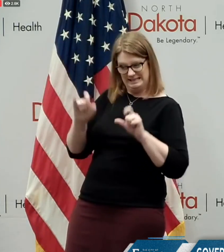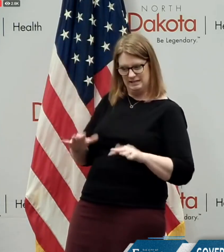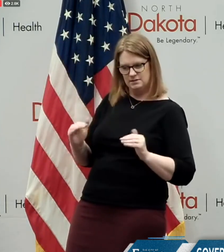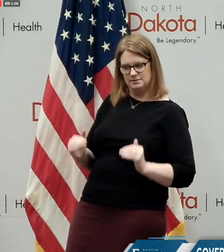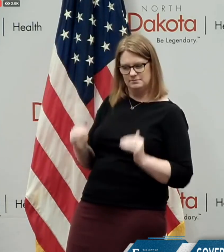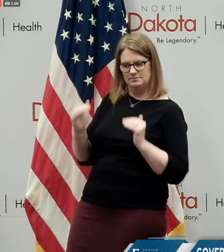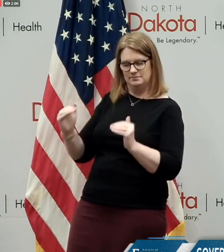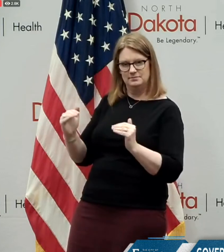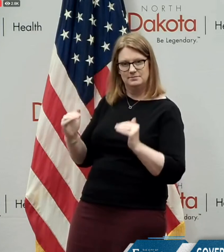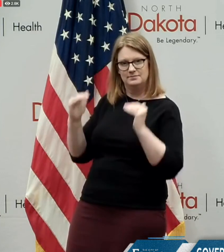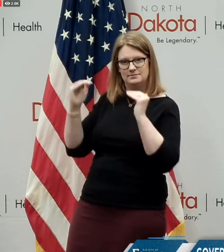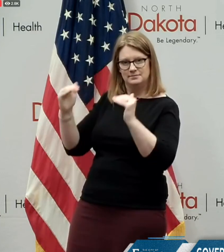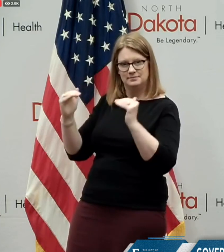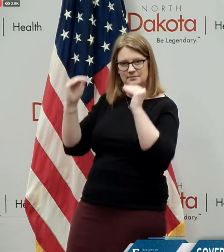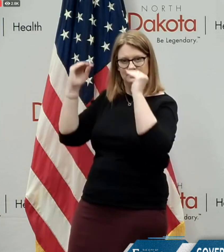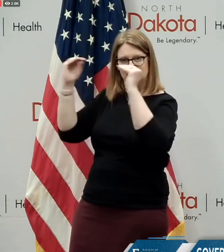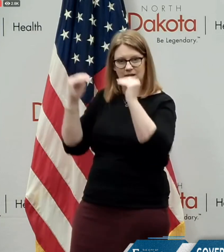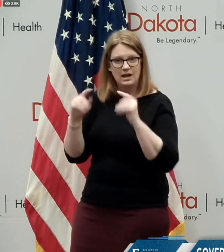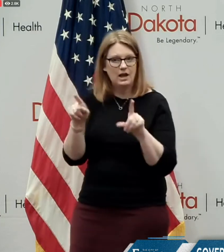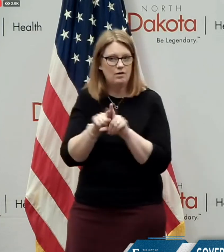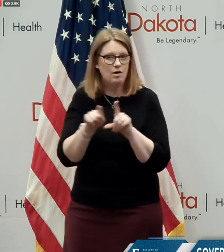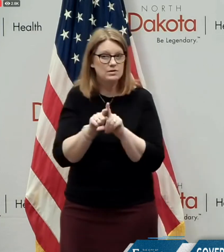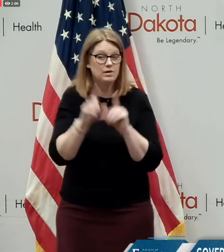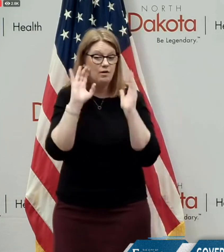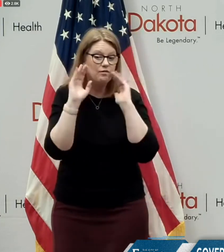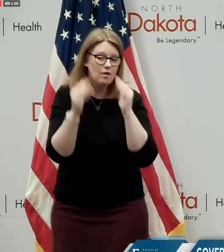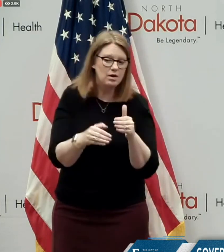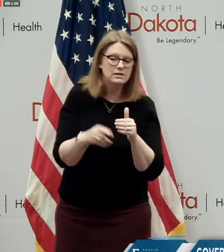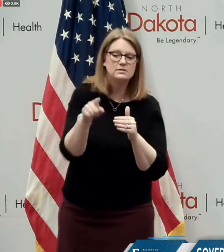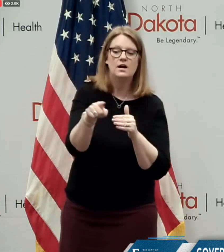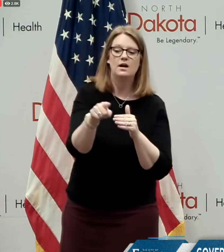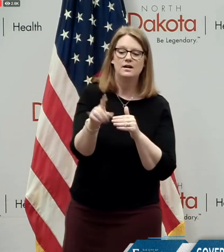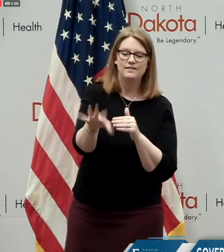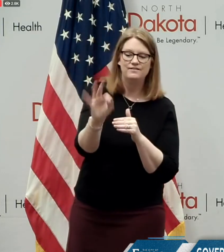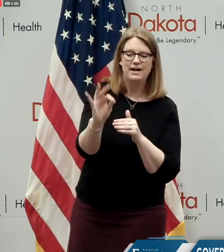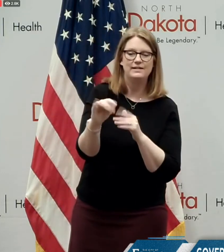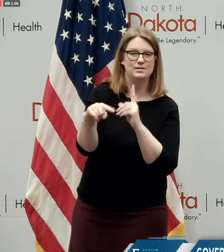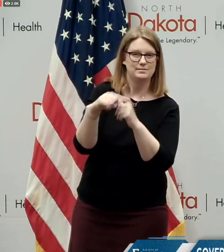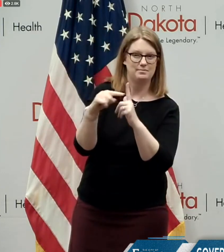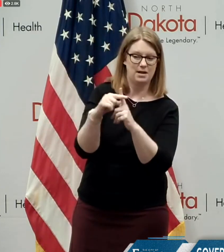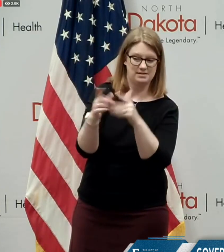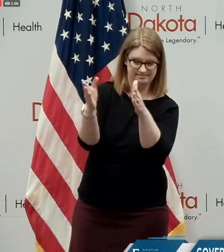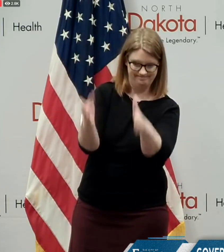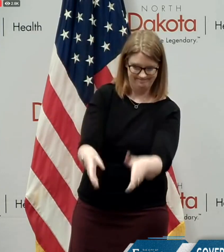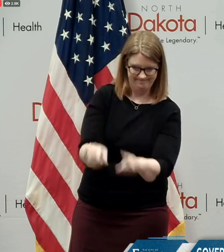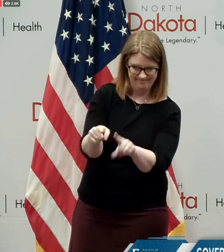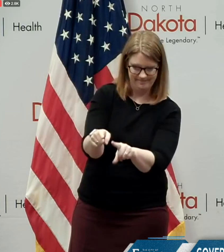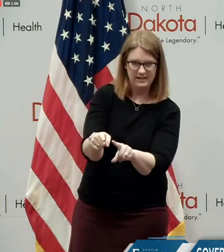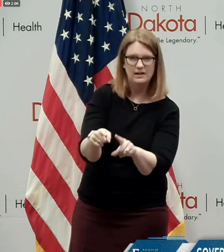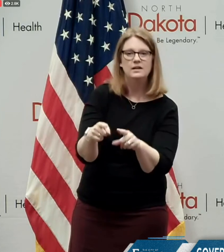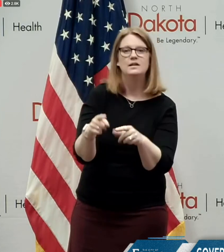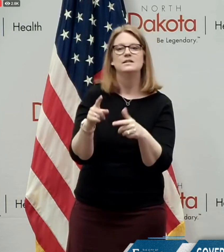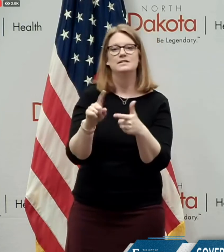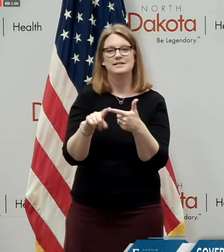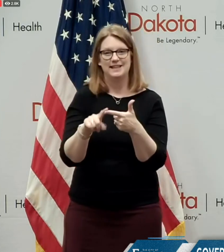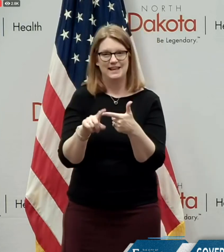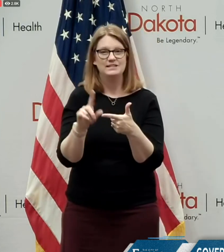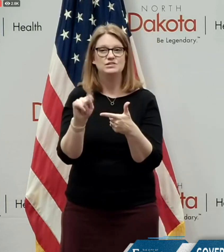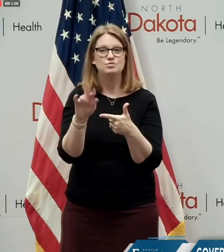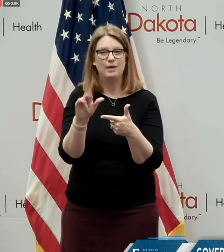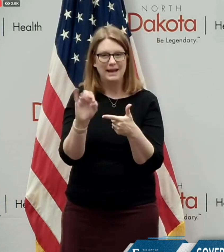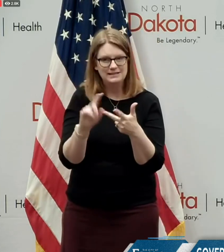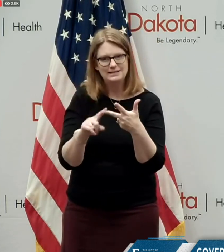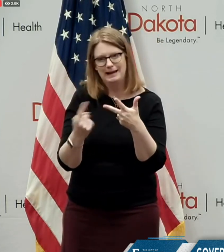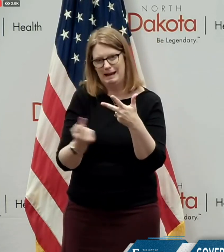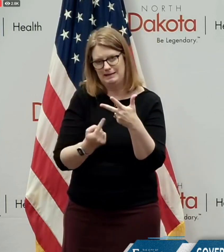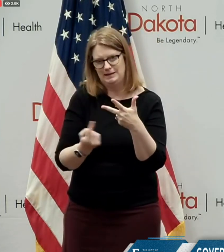testing, and why we continue to focus on our ability to identify those positives and then trace and isolate those. This week at the